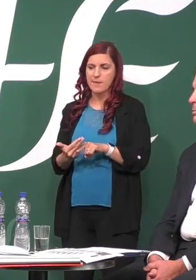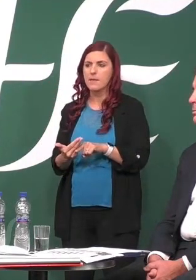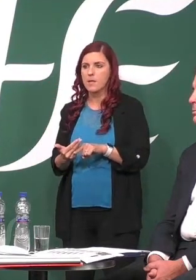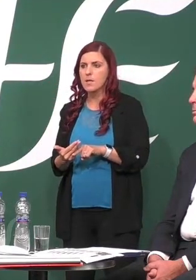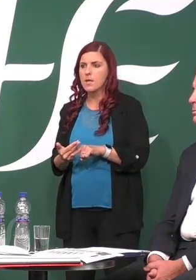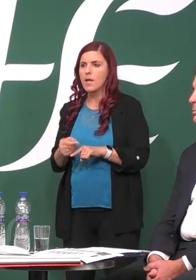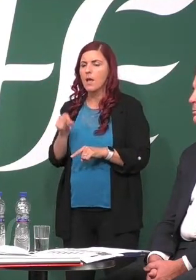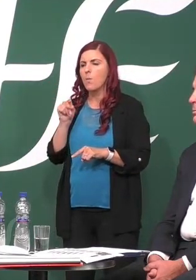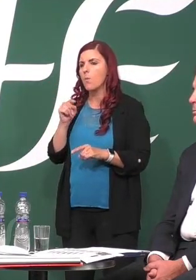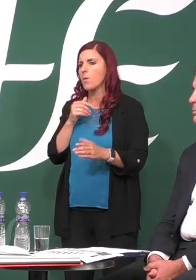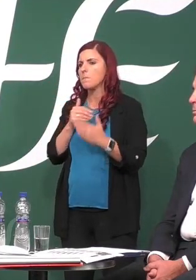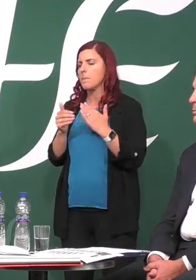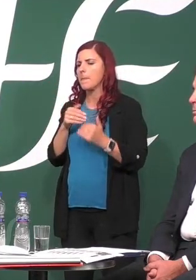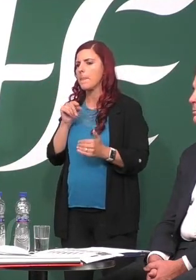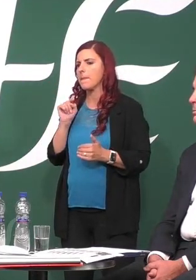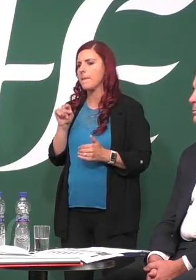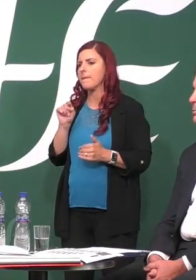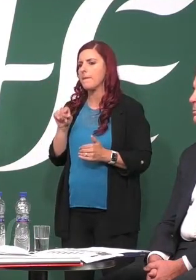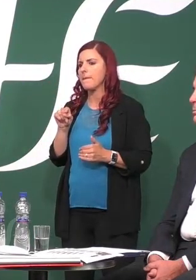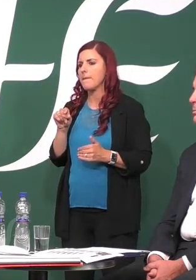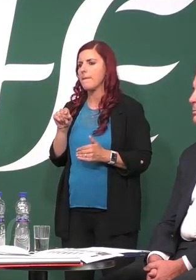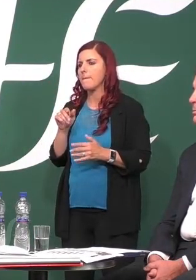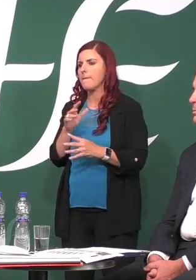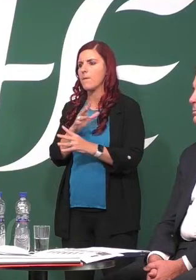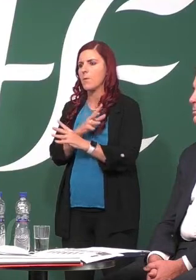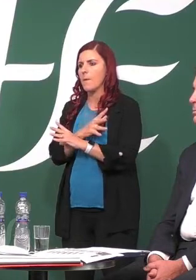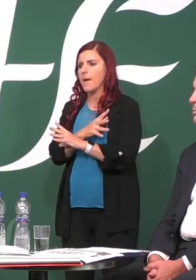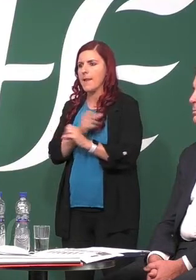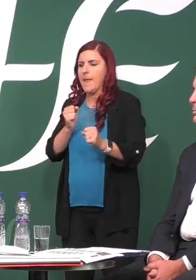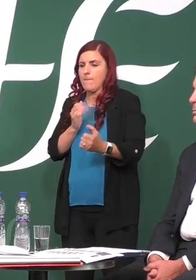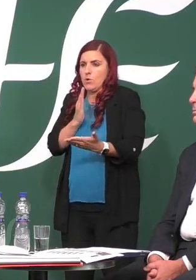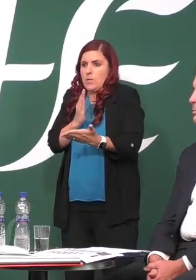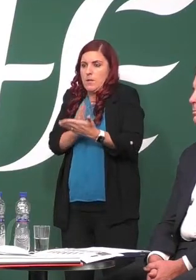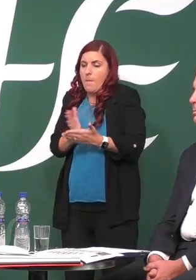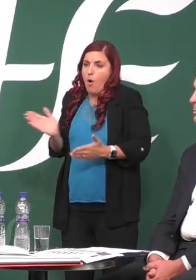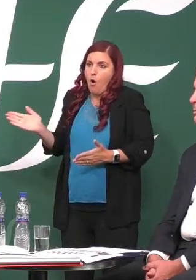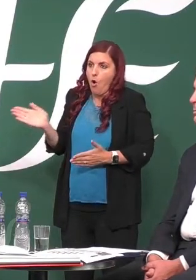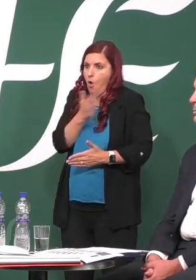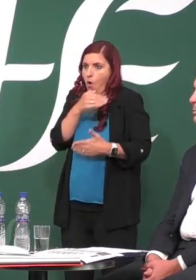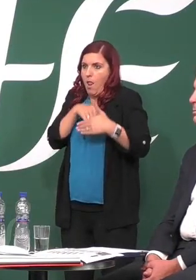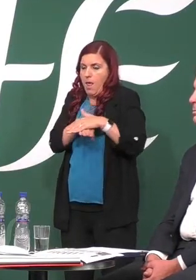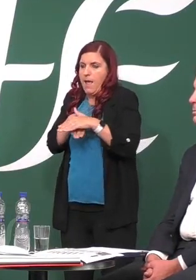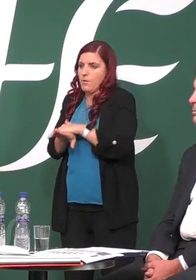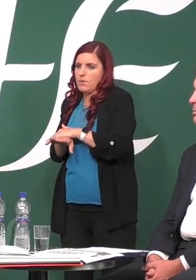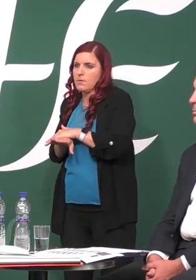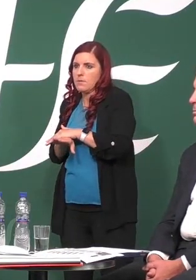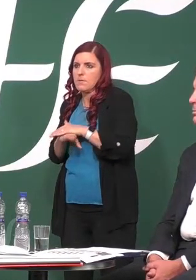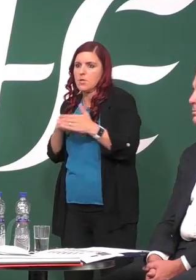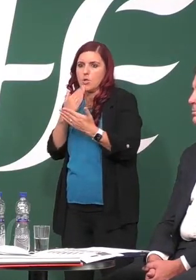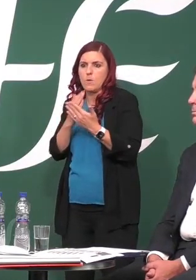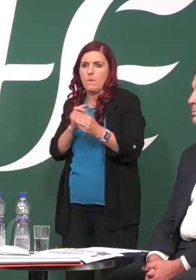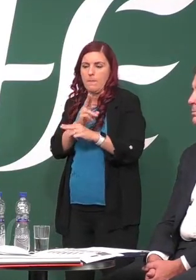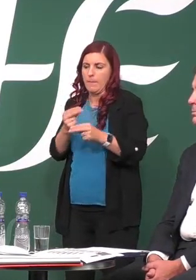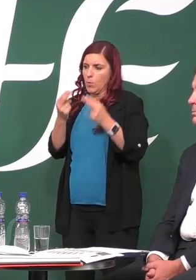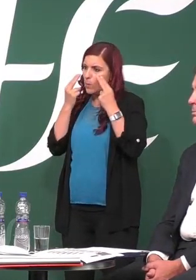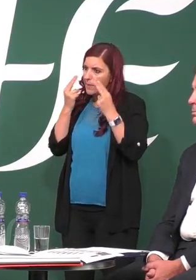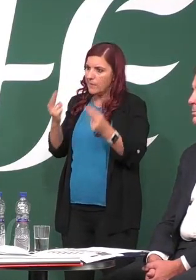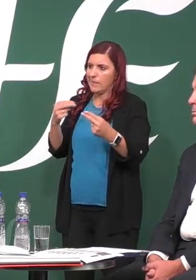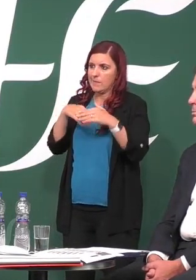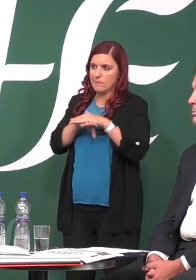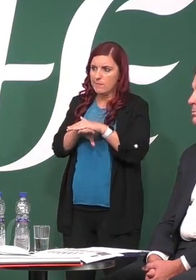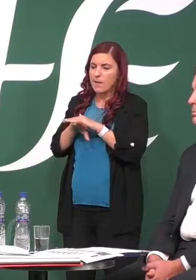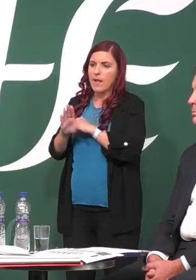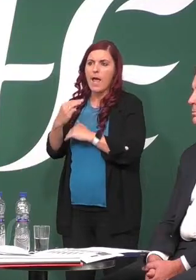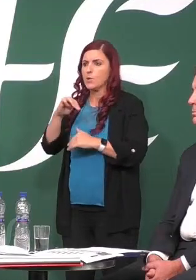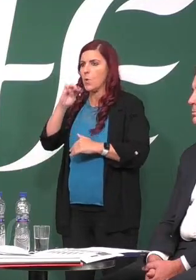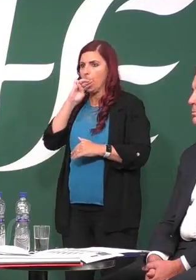been, is that you can never stop all access. There are people who need access, who desperately need access. And I don't